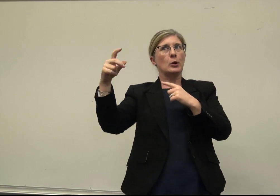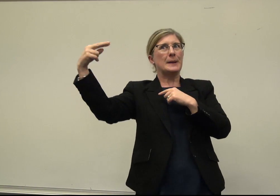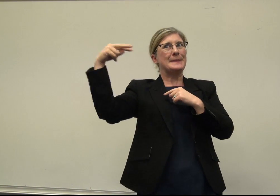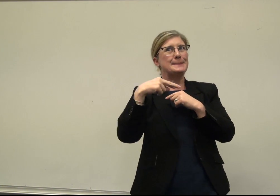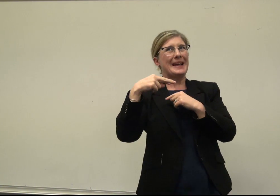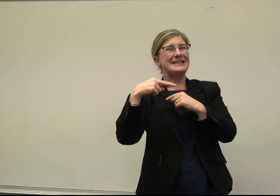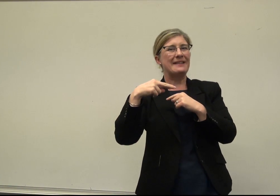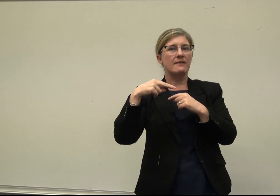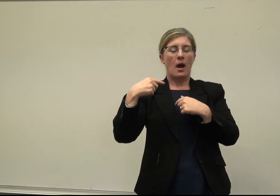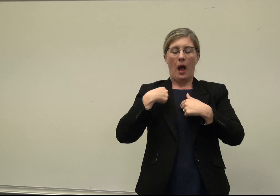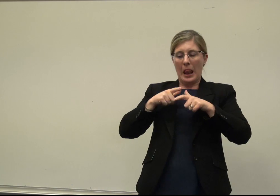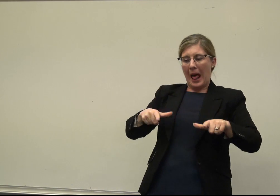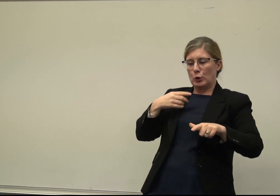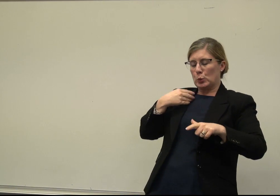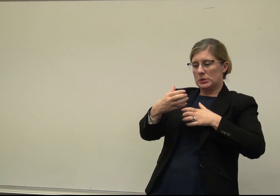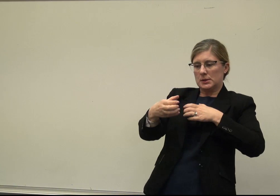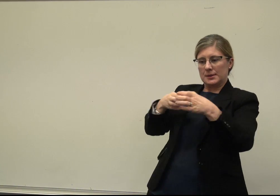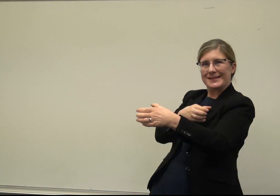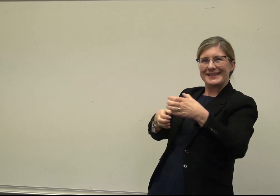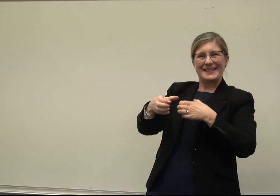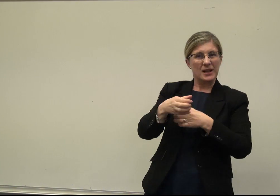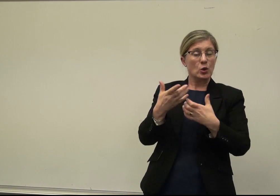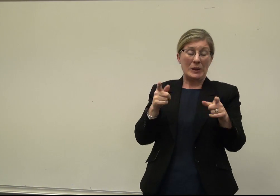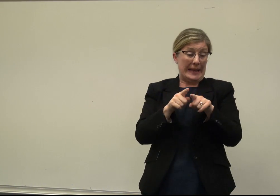like unimodal bilingual children.